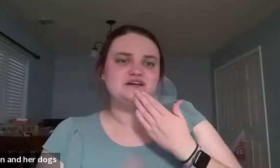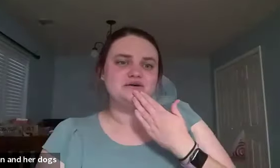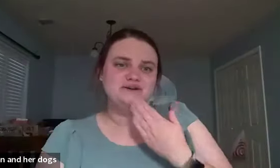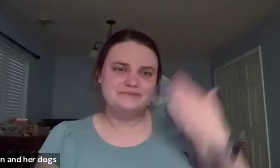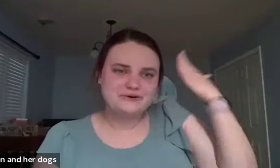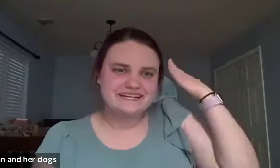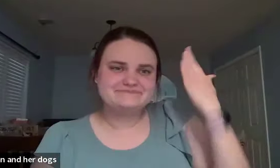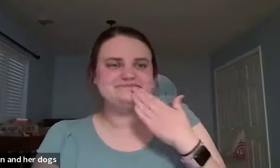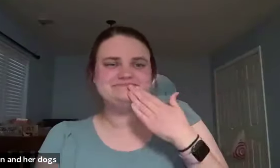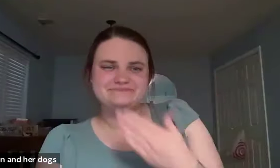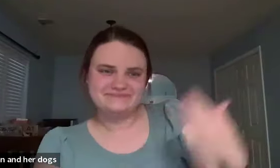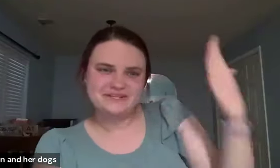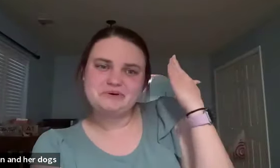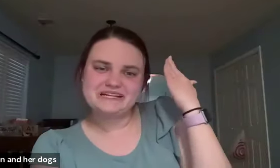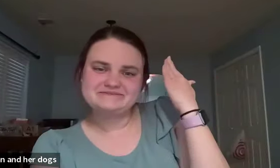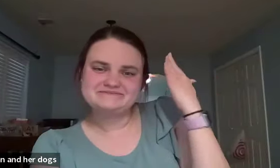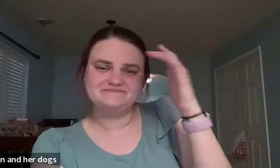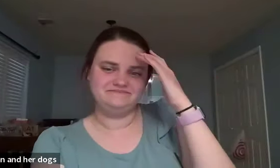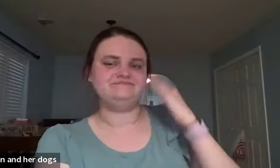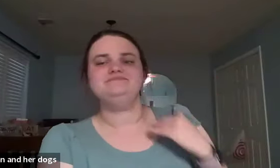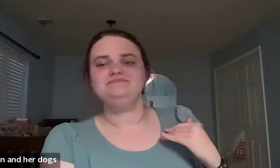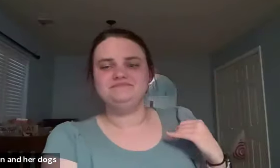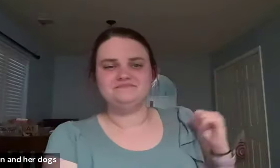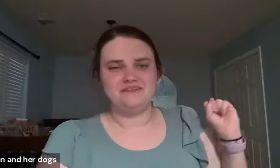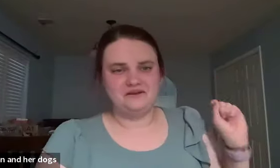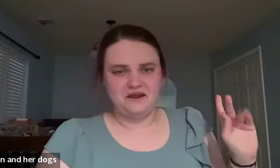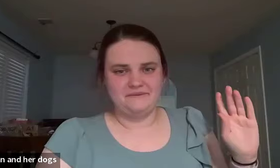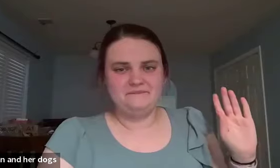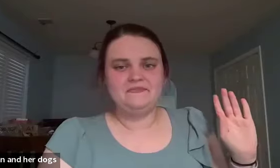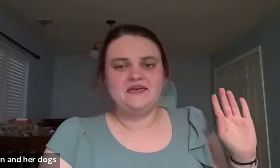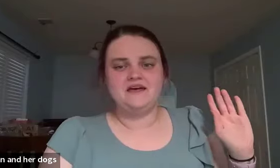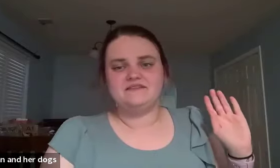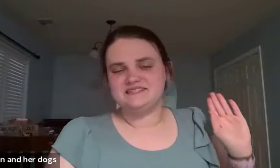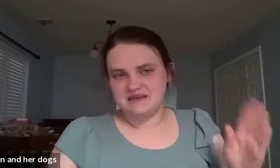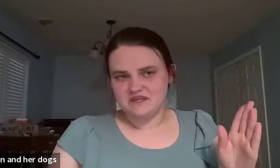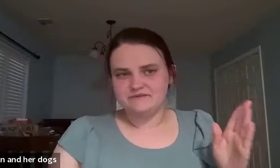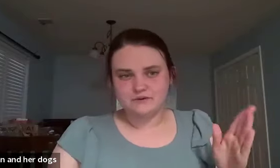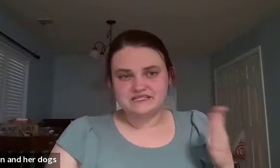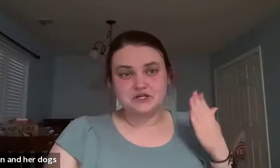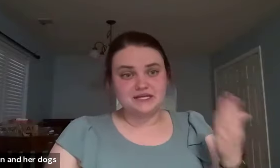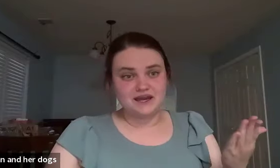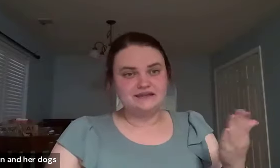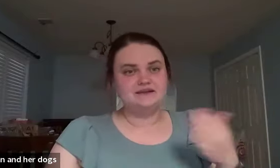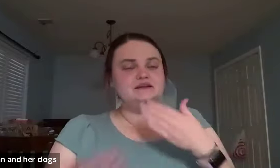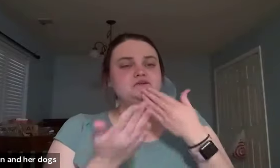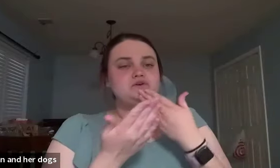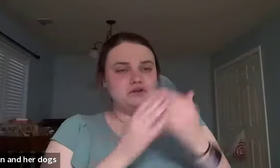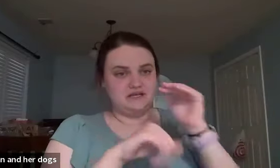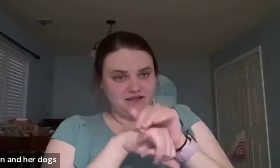So good morning. Good morning. Okay. The same thing if you were to say good night, good